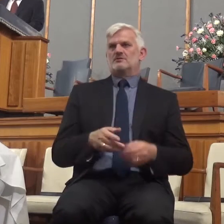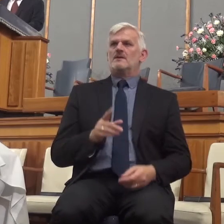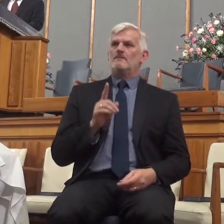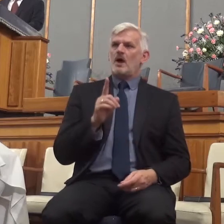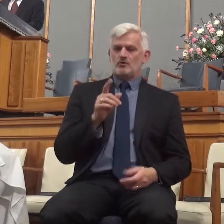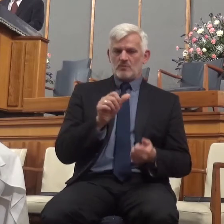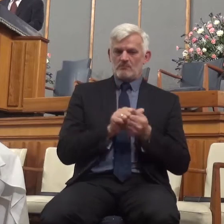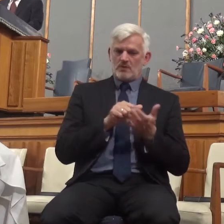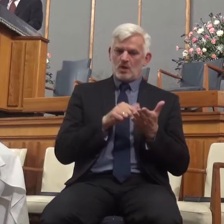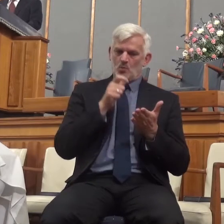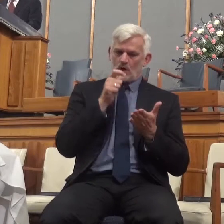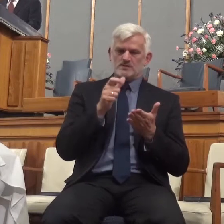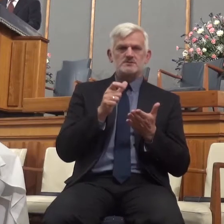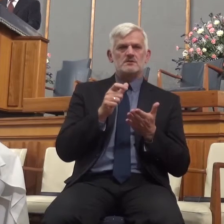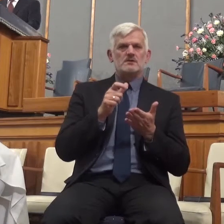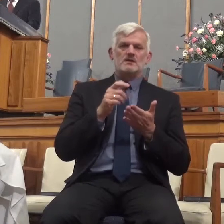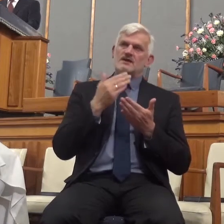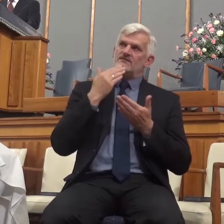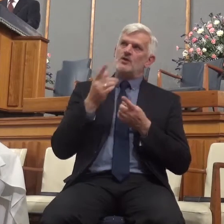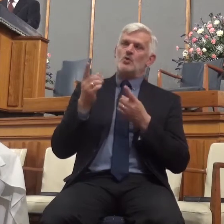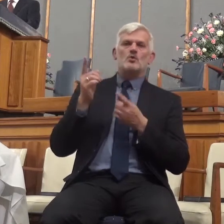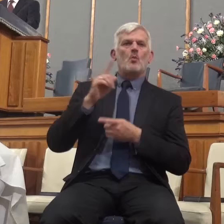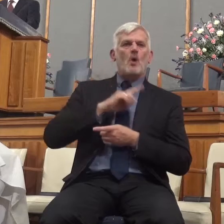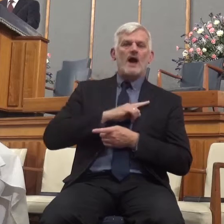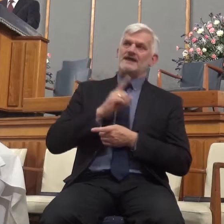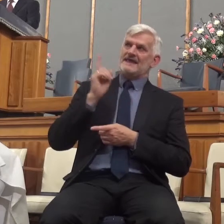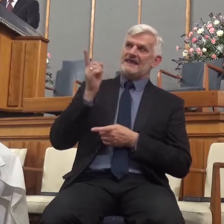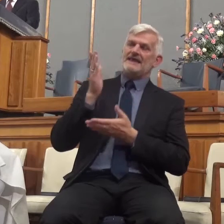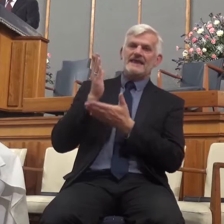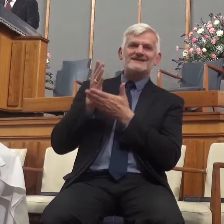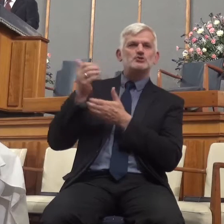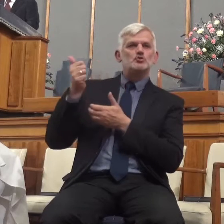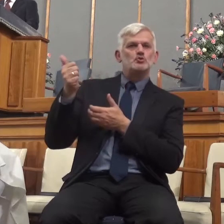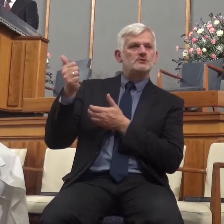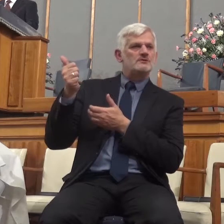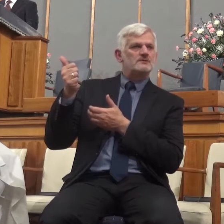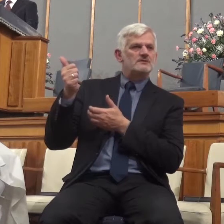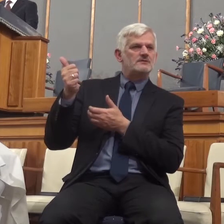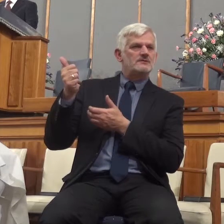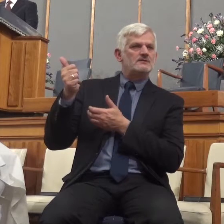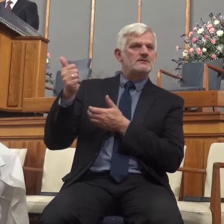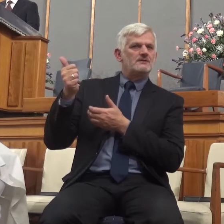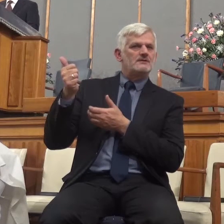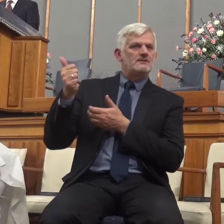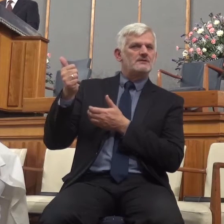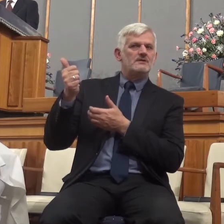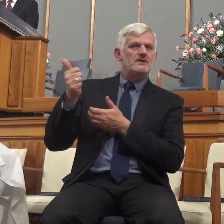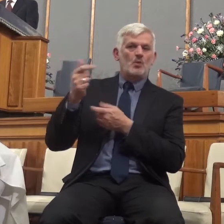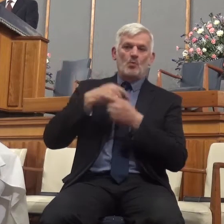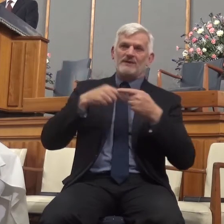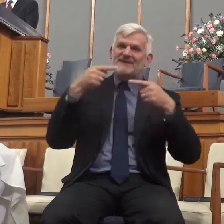good. How quickly we pass these words over. For He is good. What